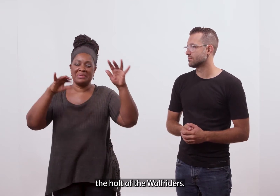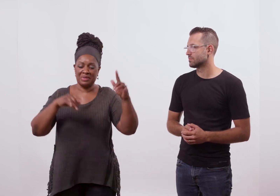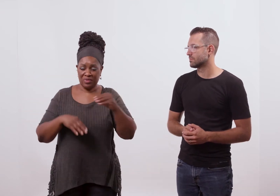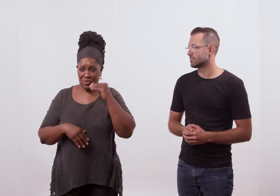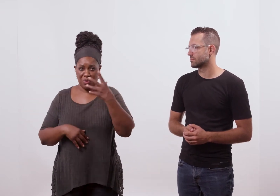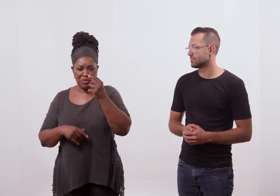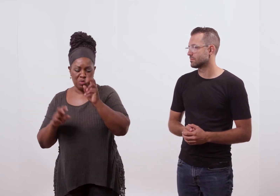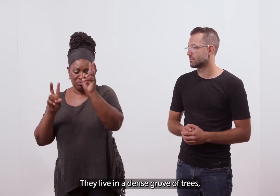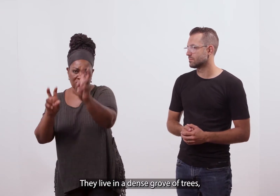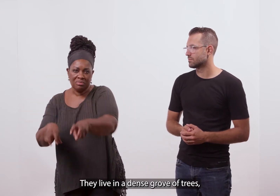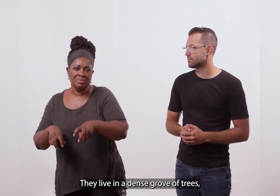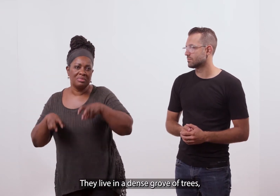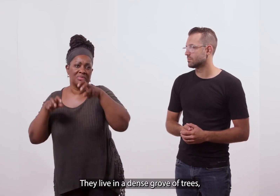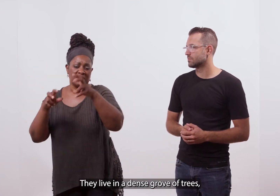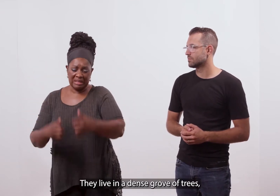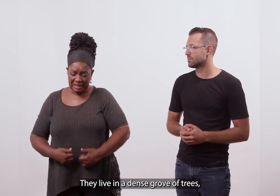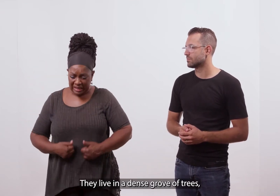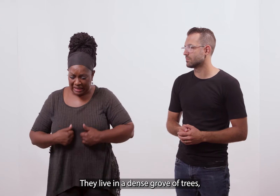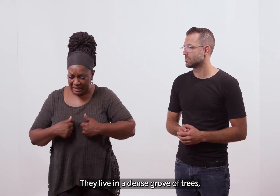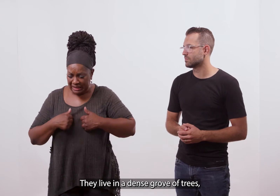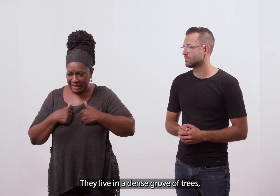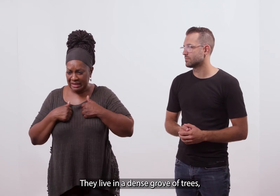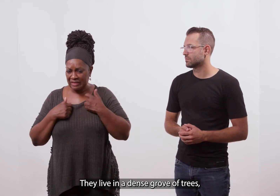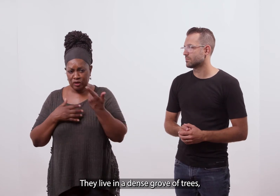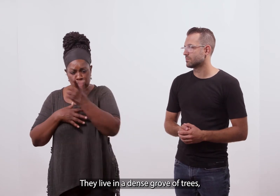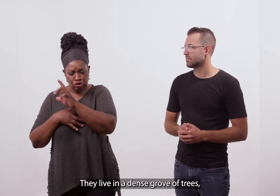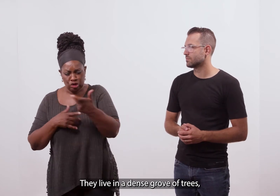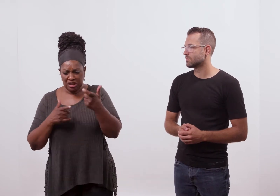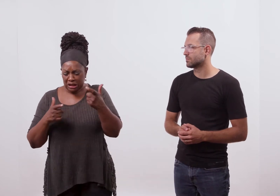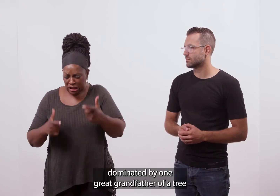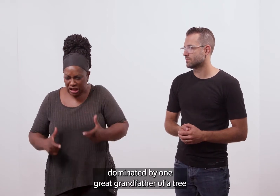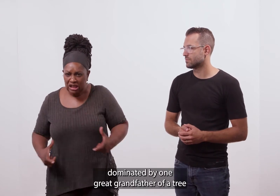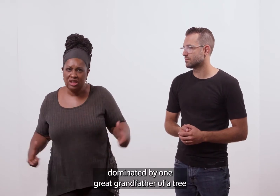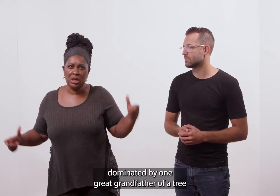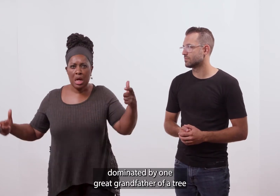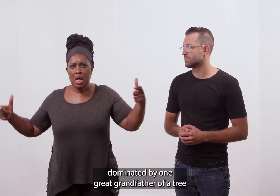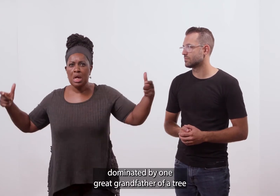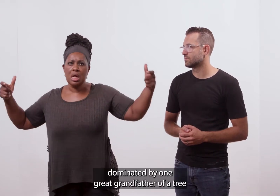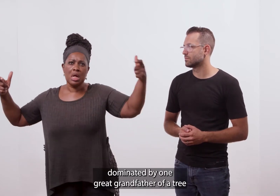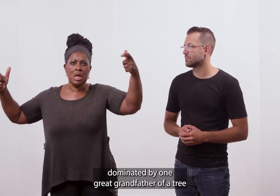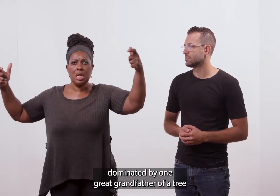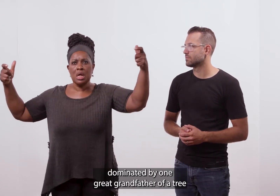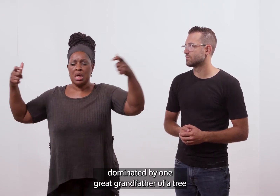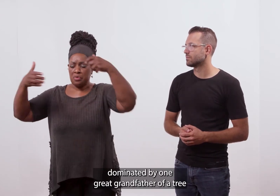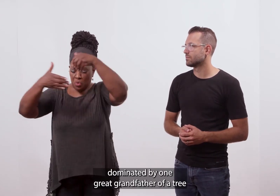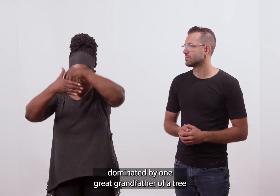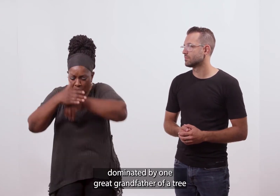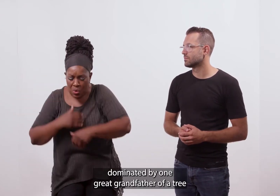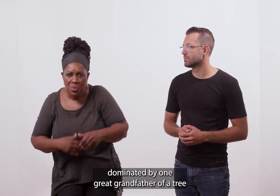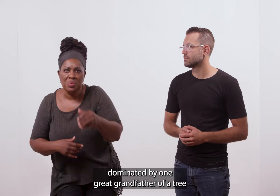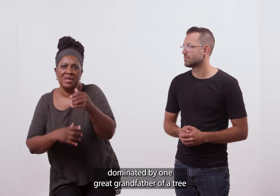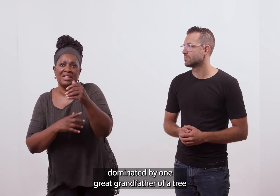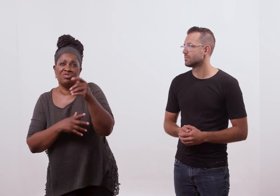Wolfriders. They live in a dense grove of trees, dominated by one great-grandfather